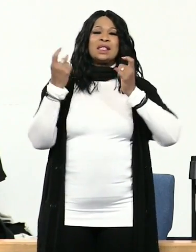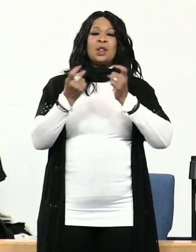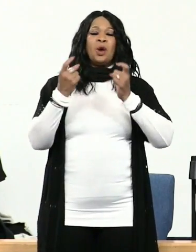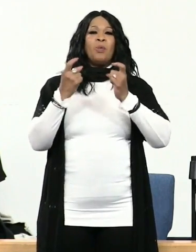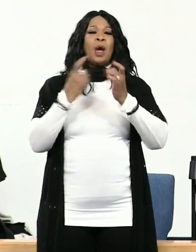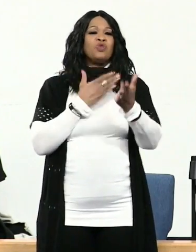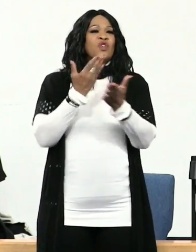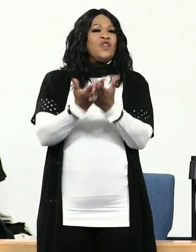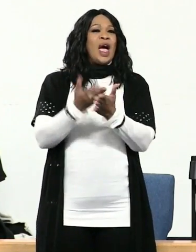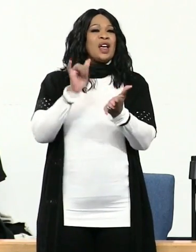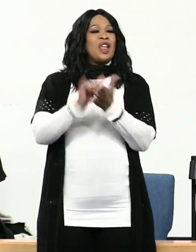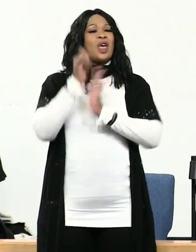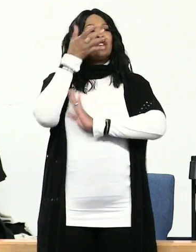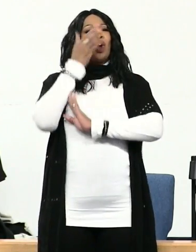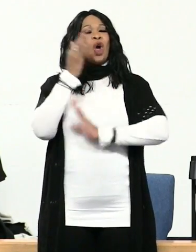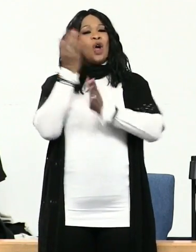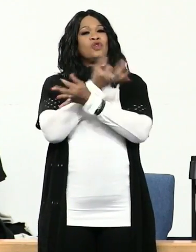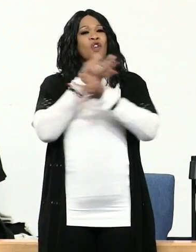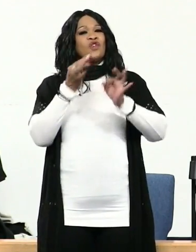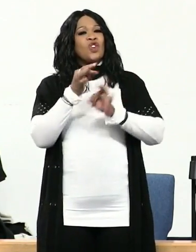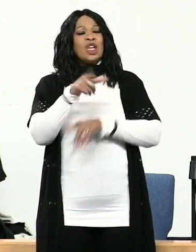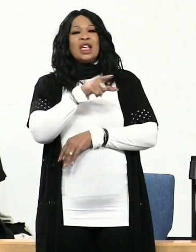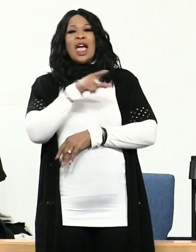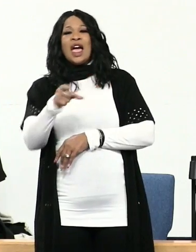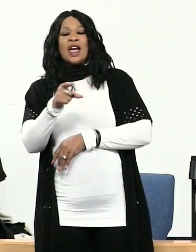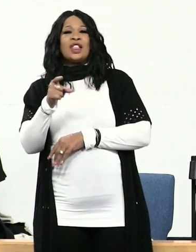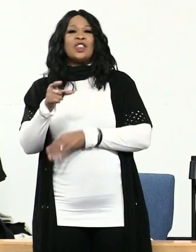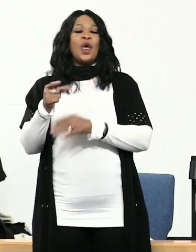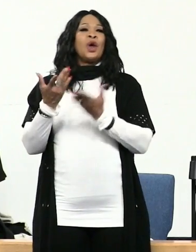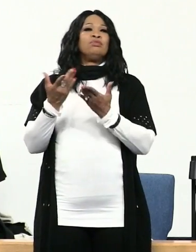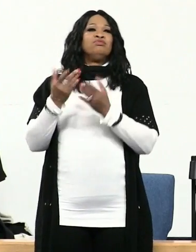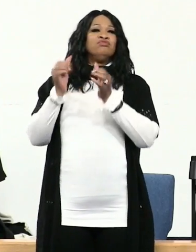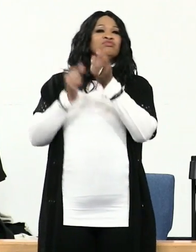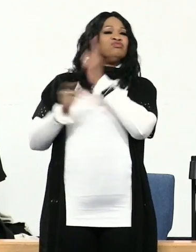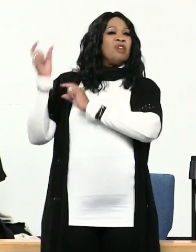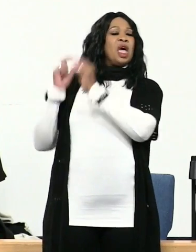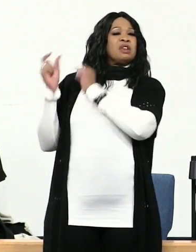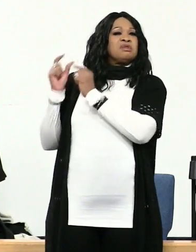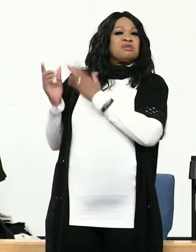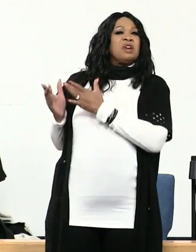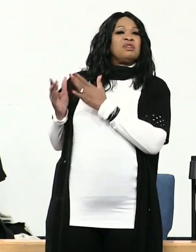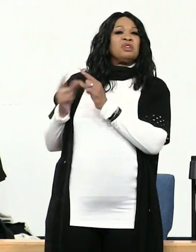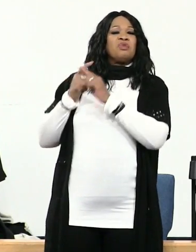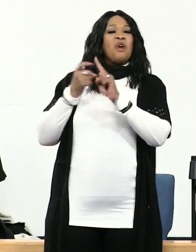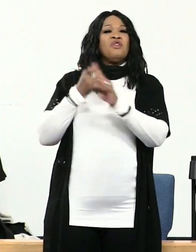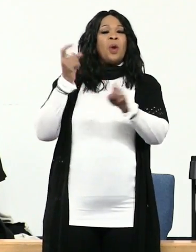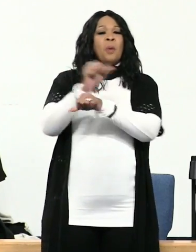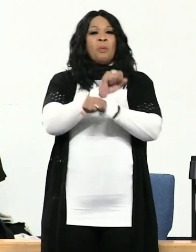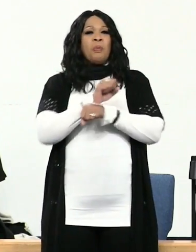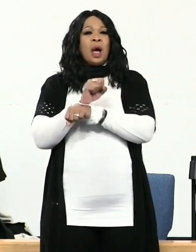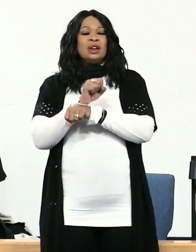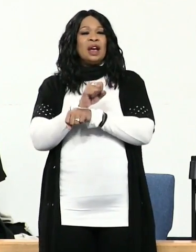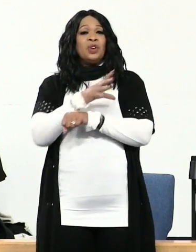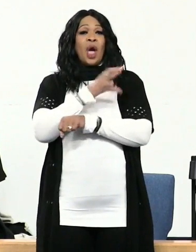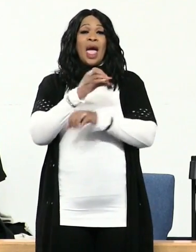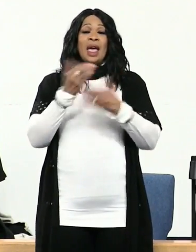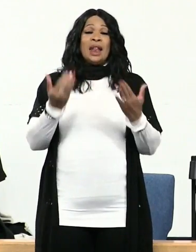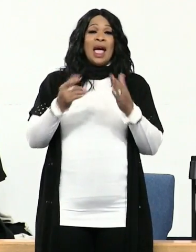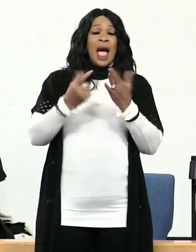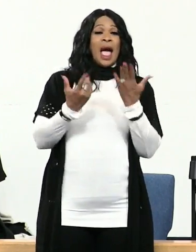God freed their ancestors from bondage. And in our text, it's the time